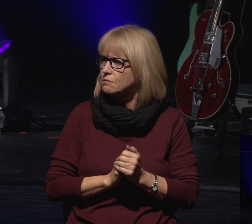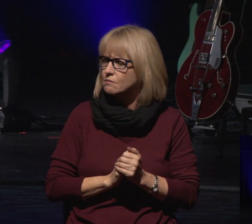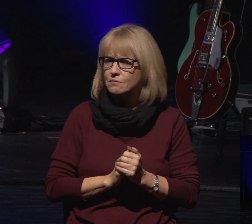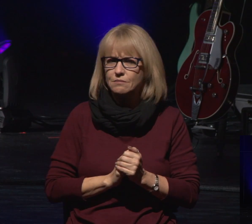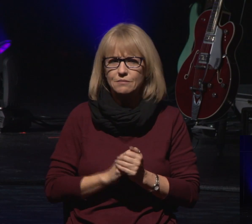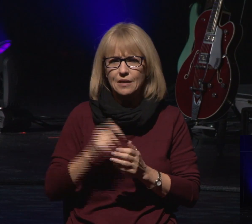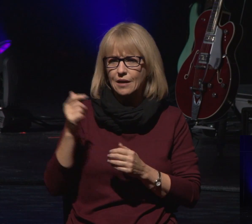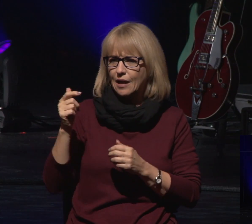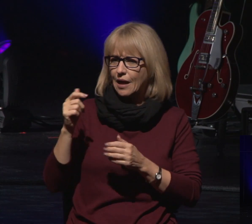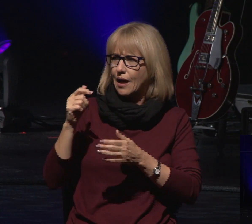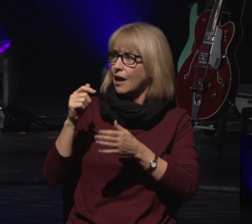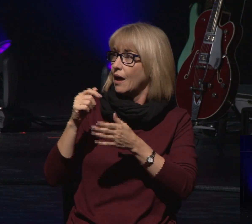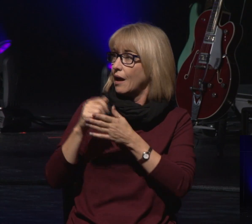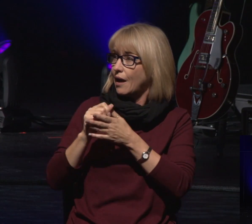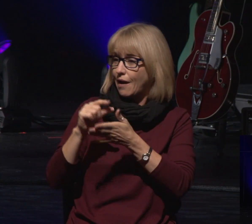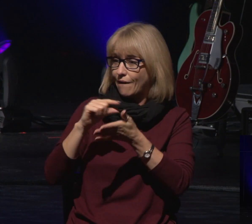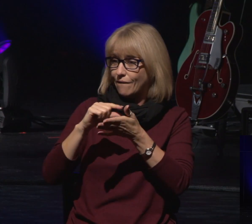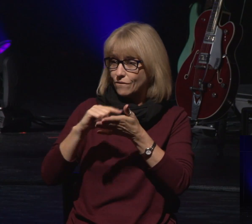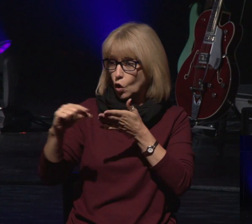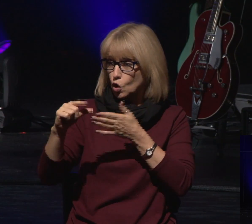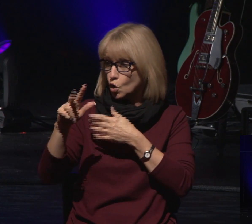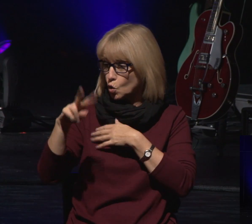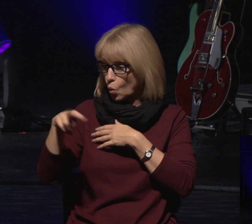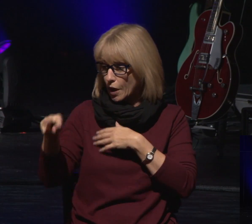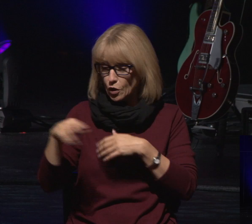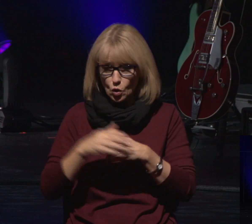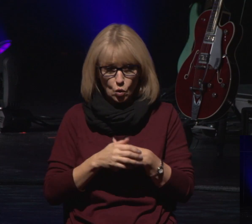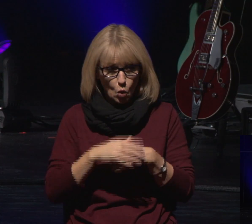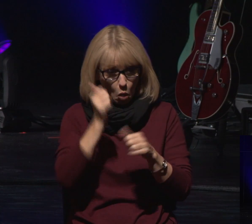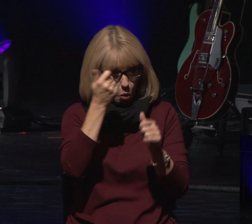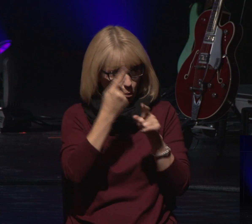the point where they all arrive in Egypt